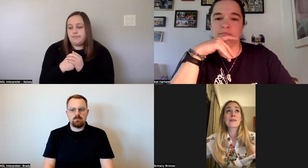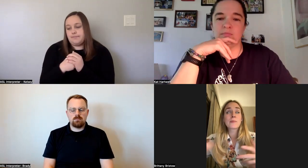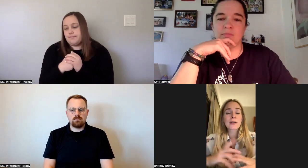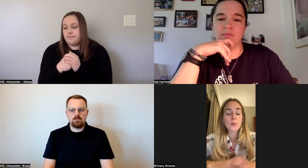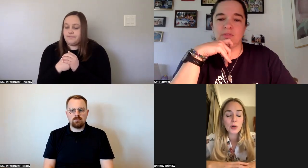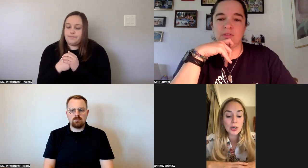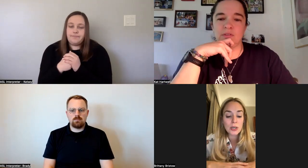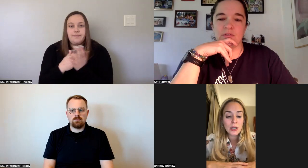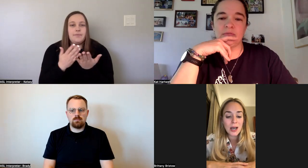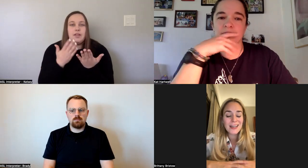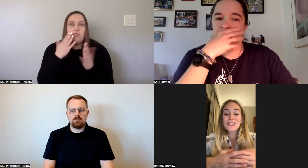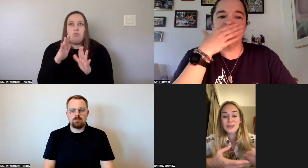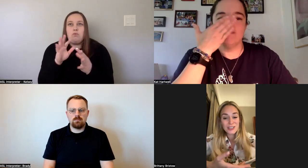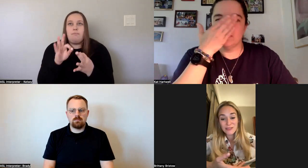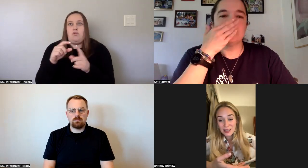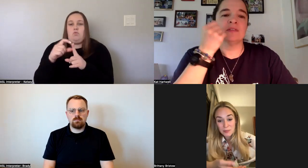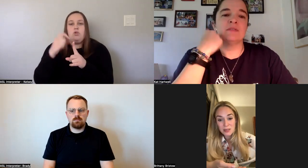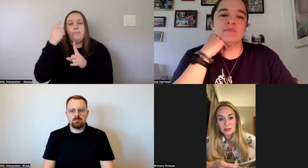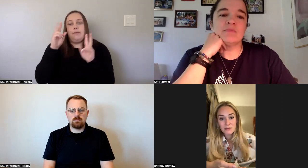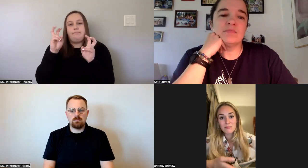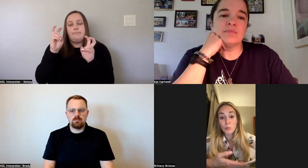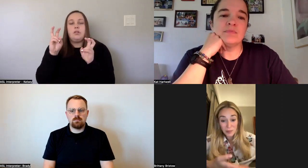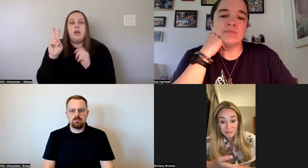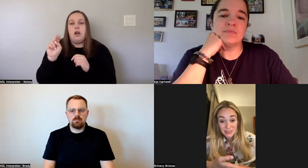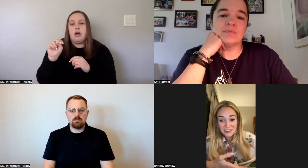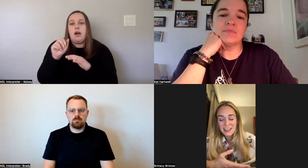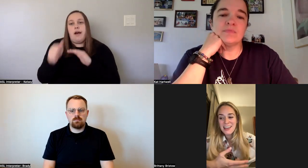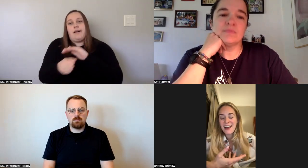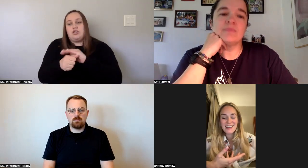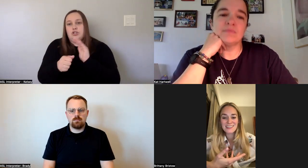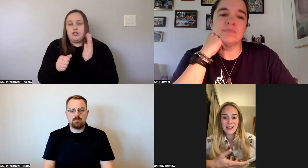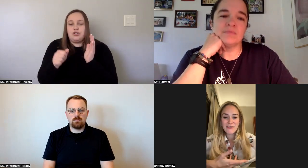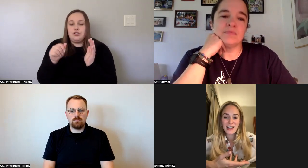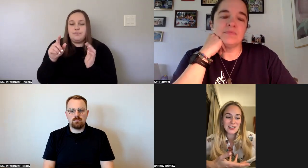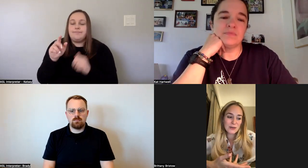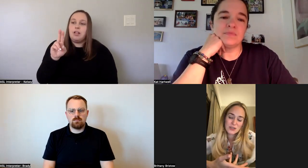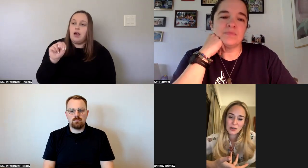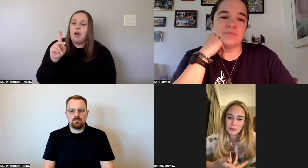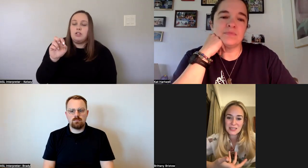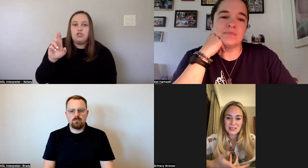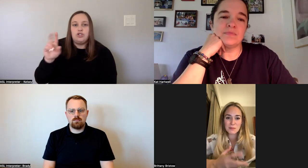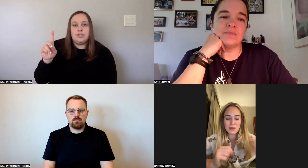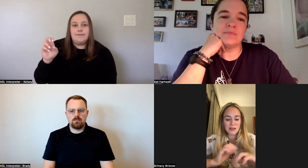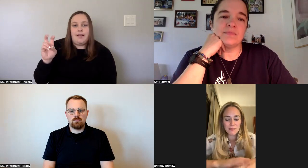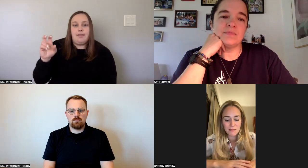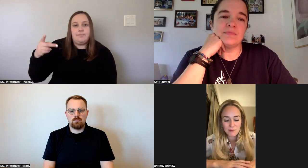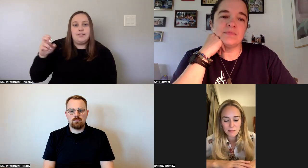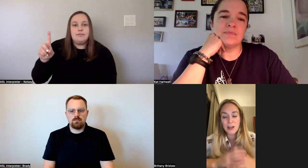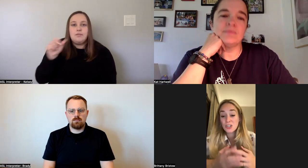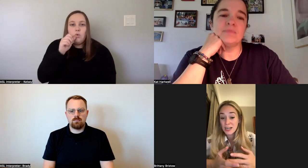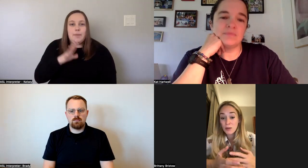for lack of a better word, an underdeveloped woman, I find those scripts to